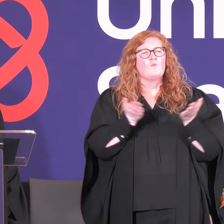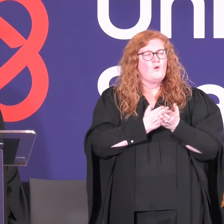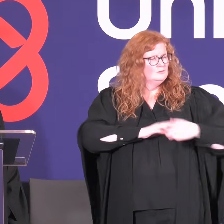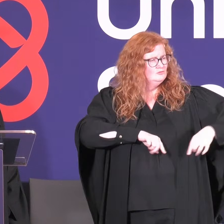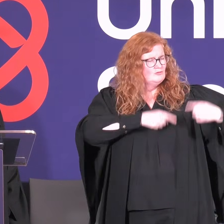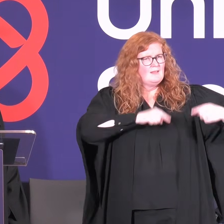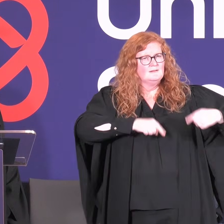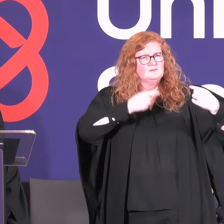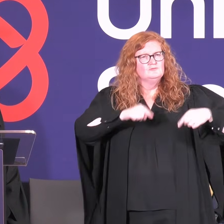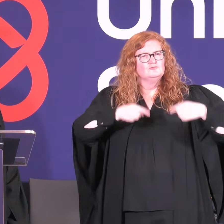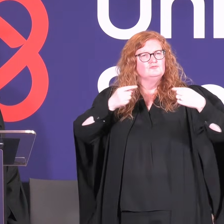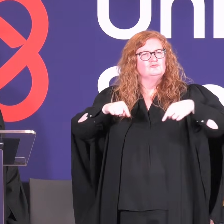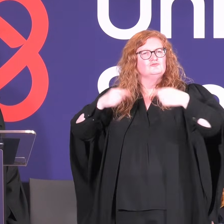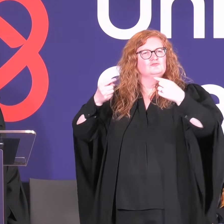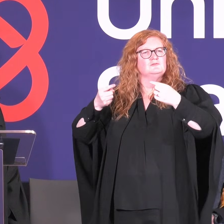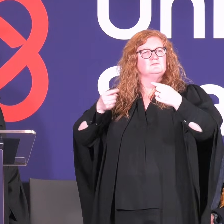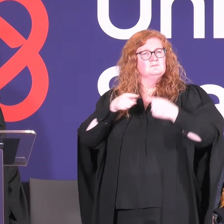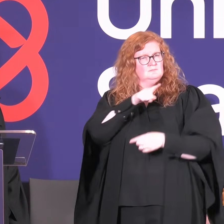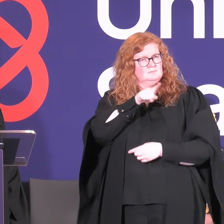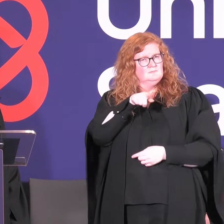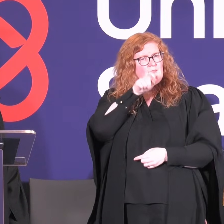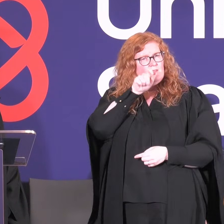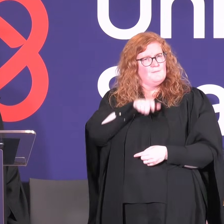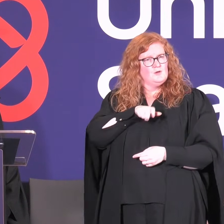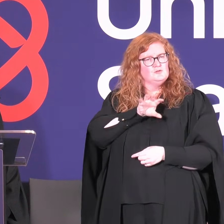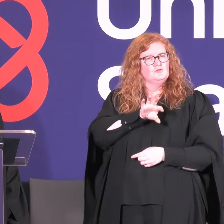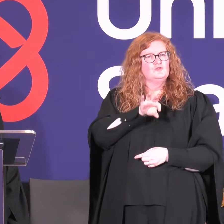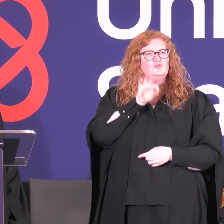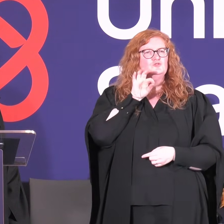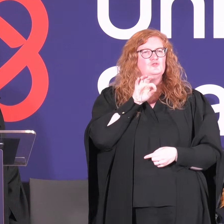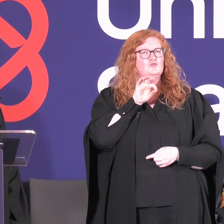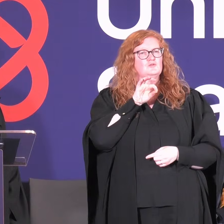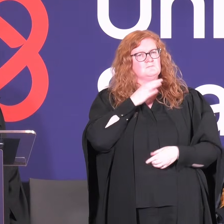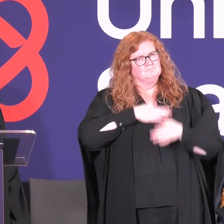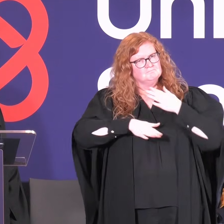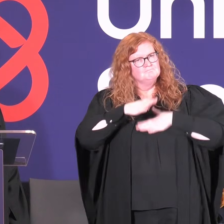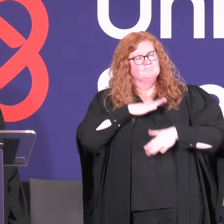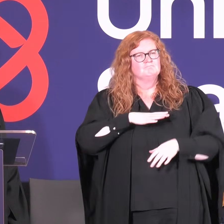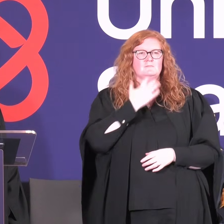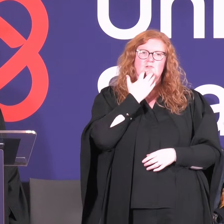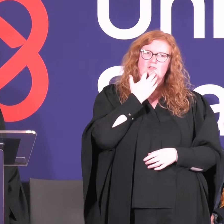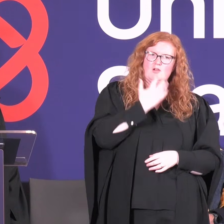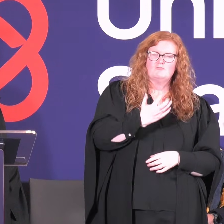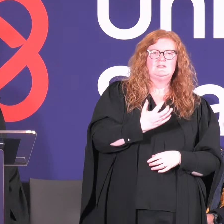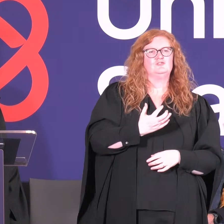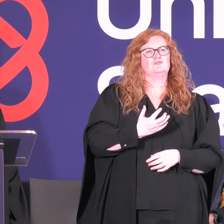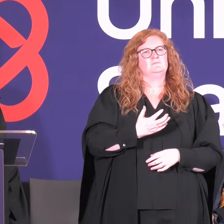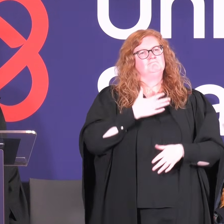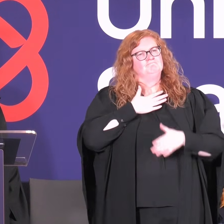challenges, be the person who chooses to act with courage and compassion.